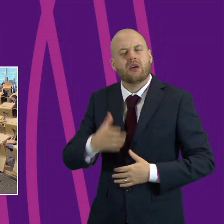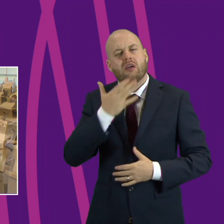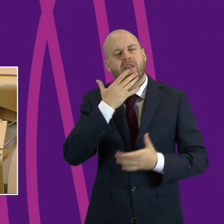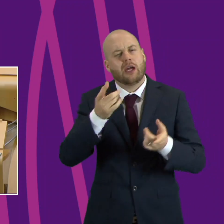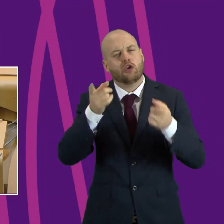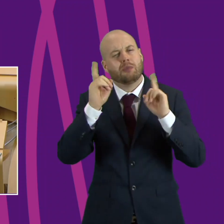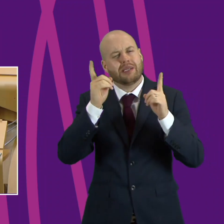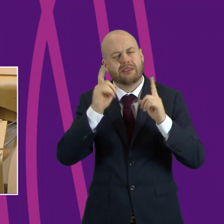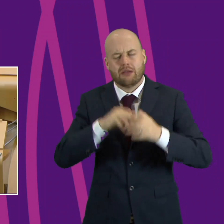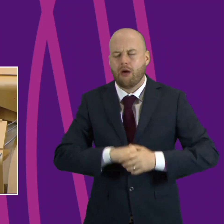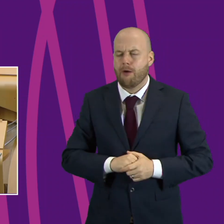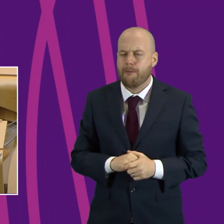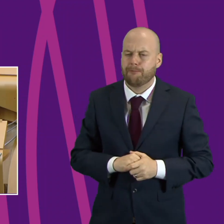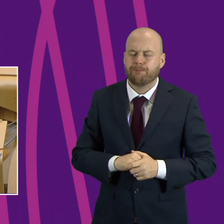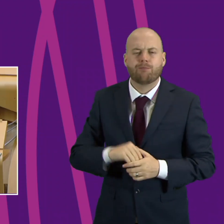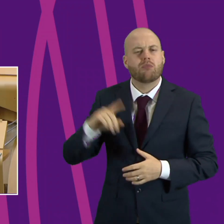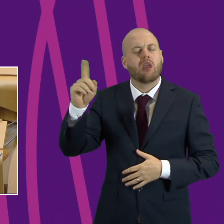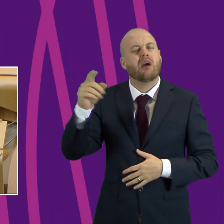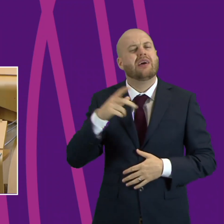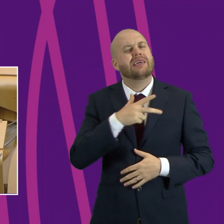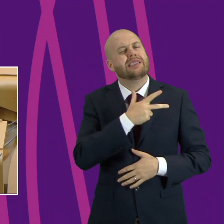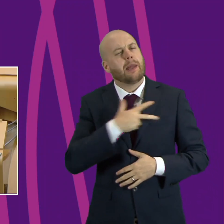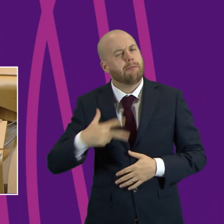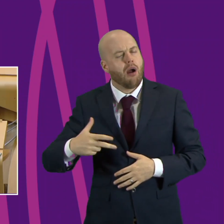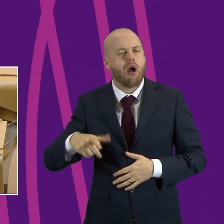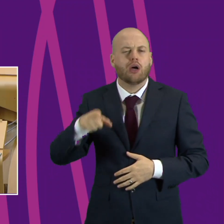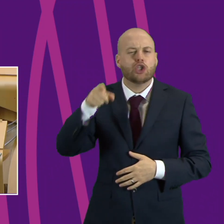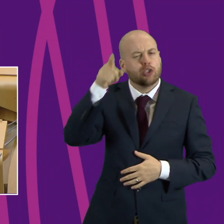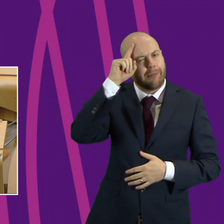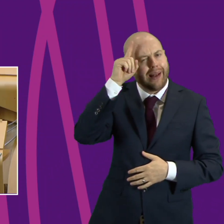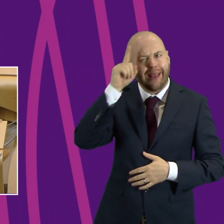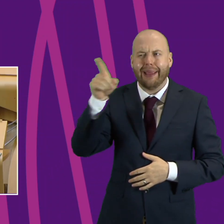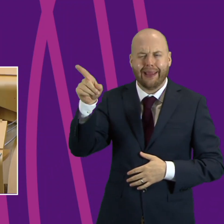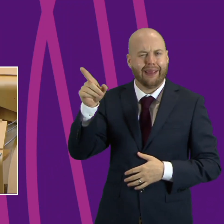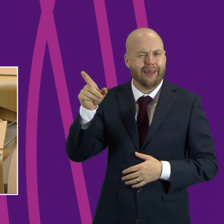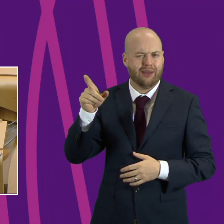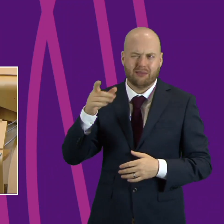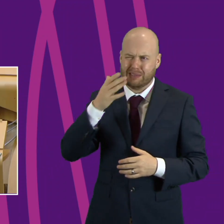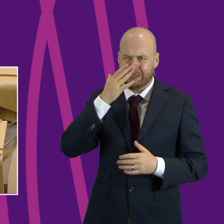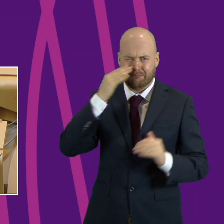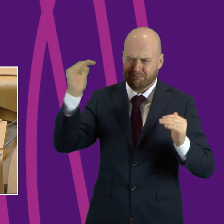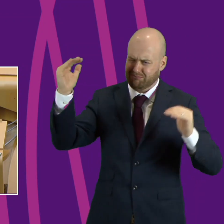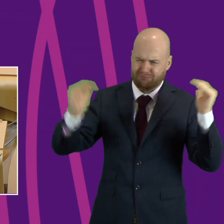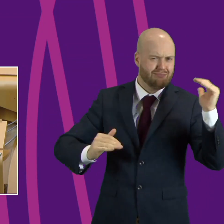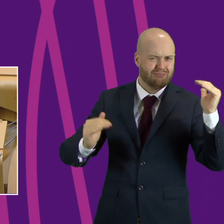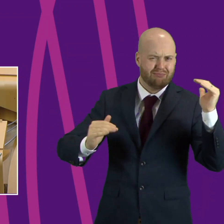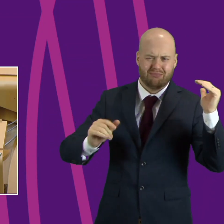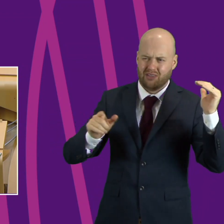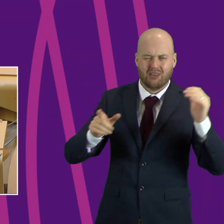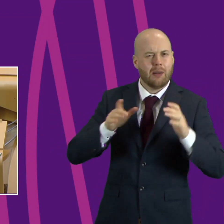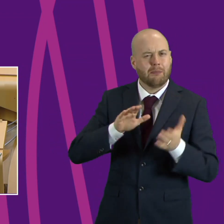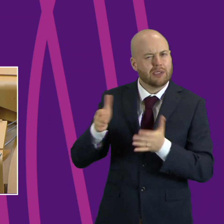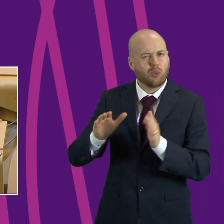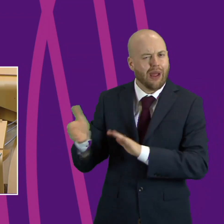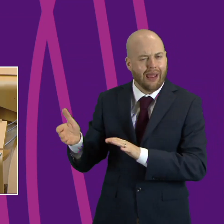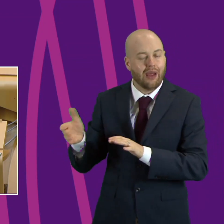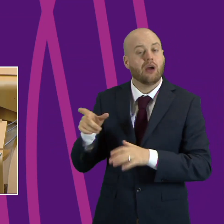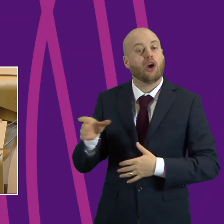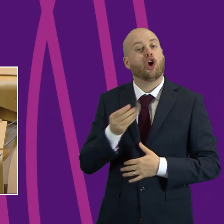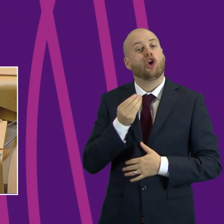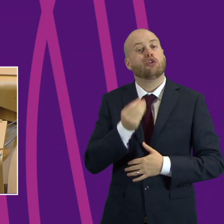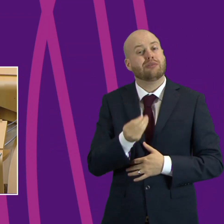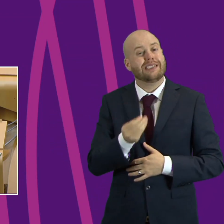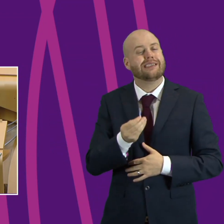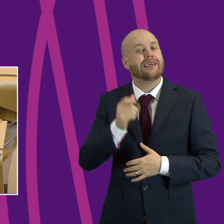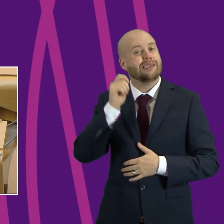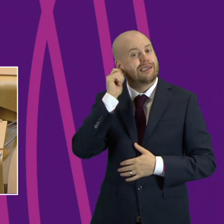capita COVID-19 deaths are around a third that of Scotland and a quarter of the UK, Greece and Cyprus a 20th. In the Faroe